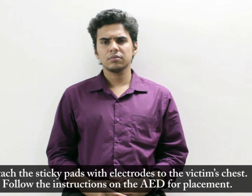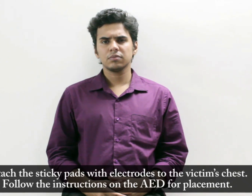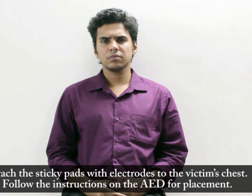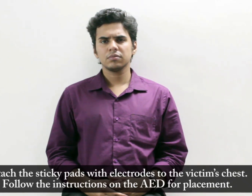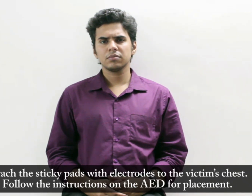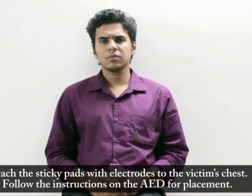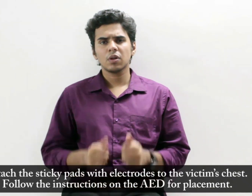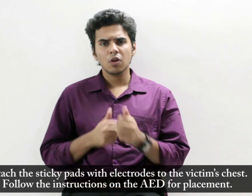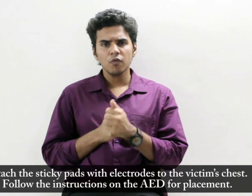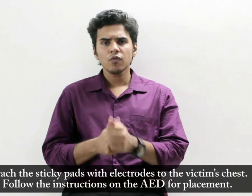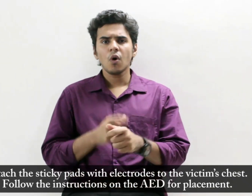placement.